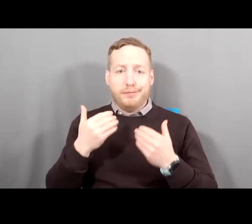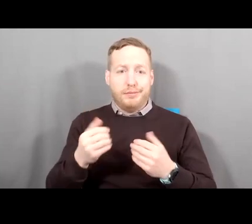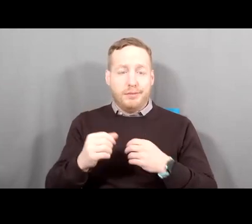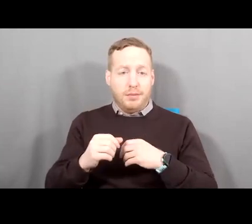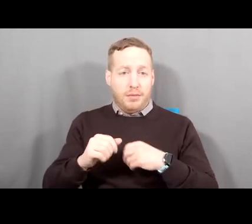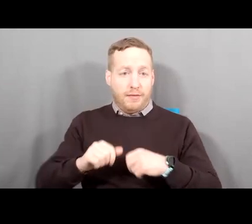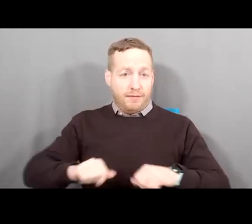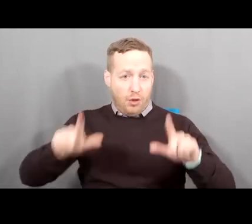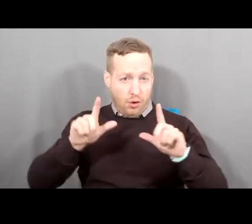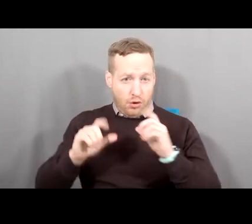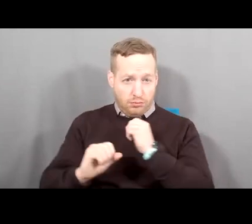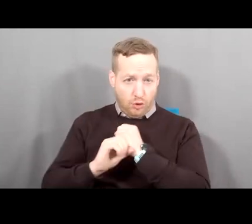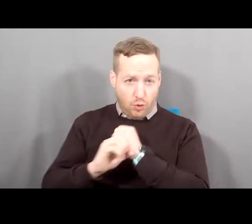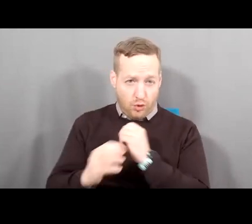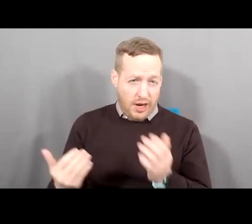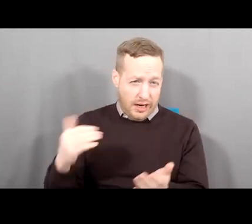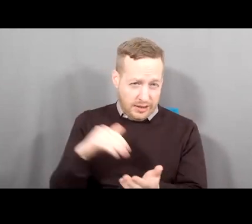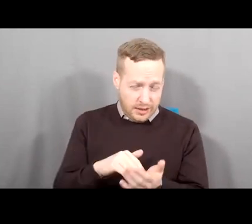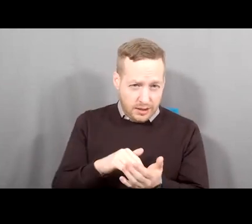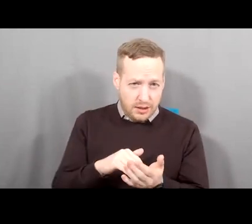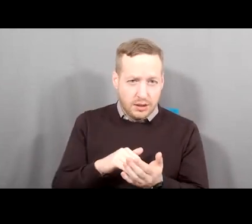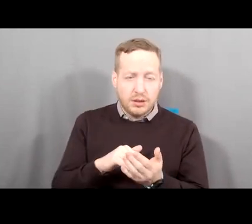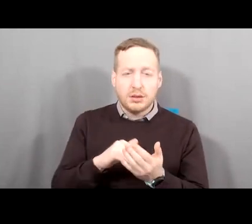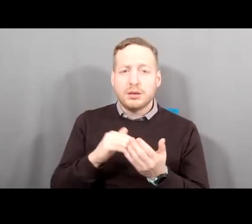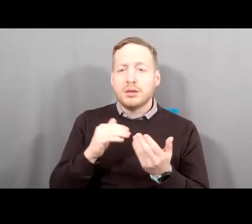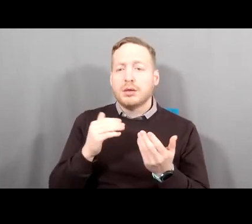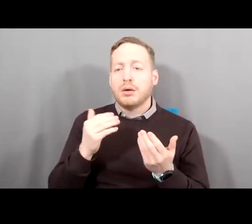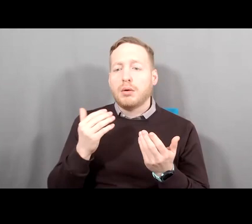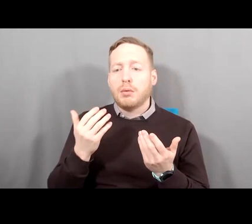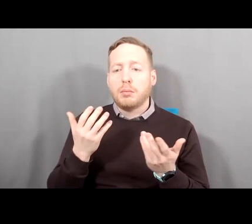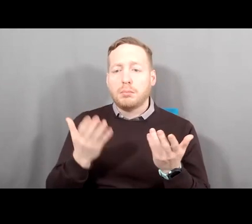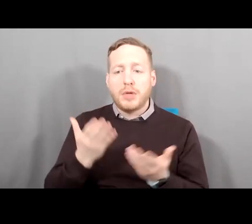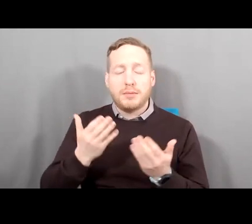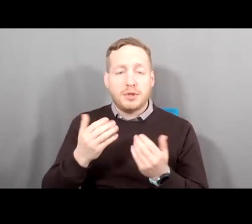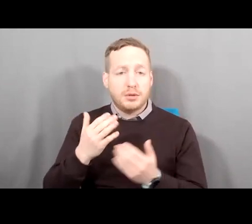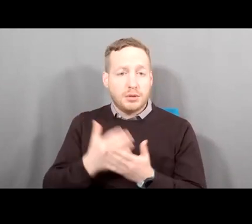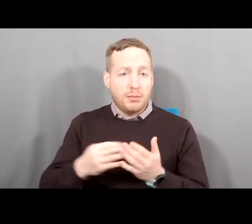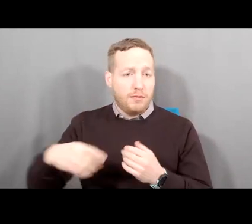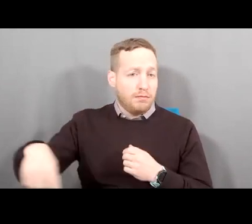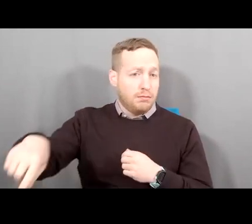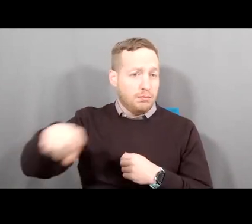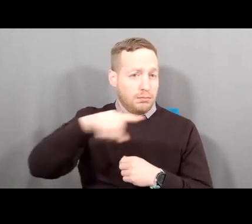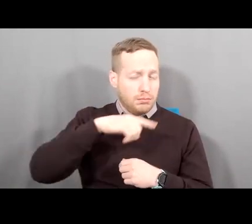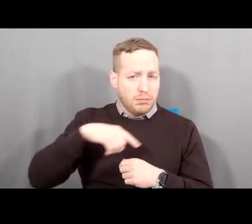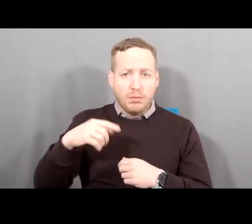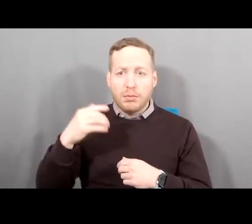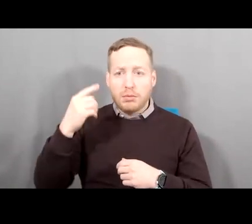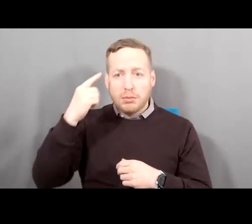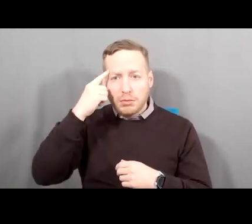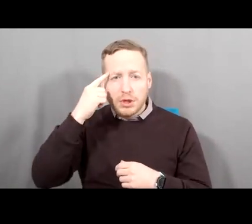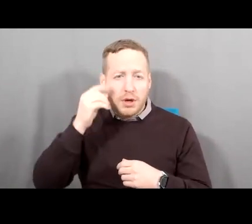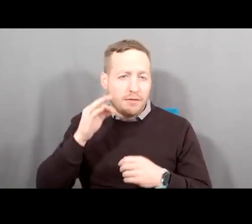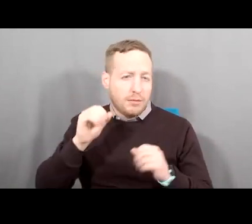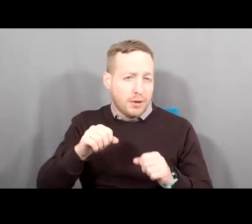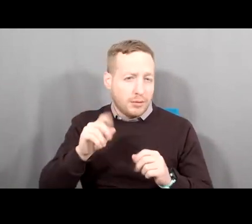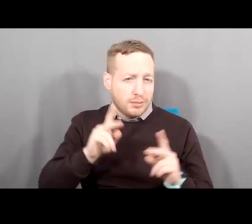Commission seats available. So we're thinking of doing some more vlog promotion again.